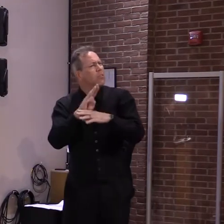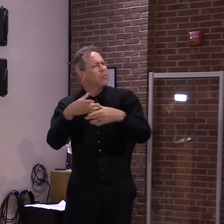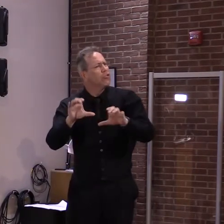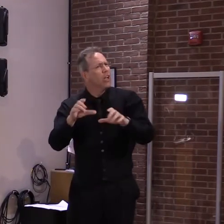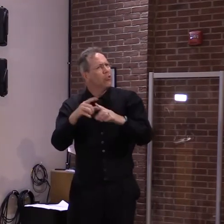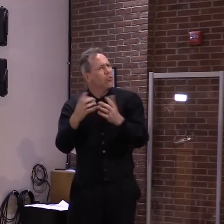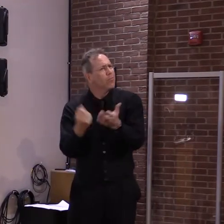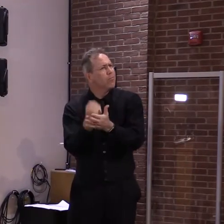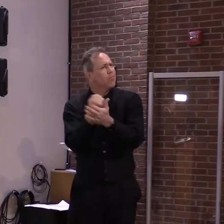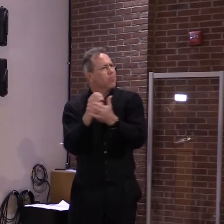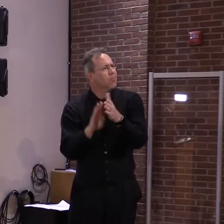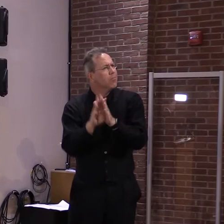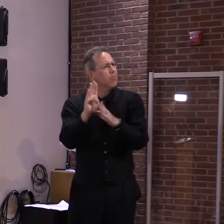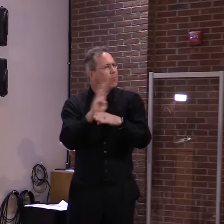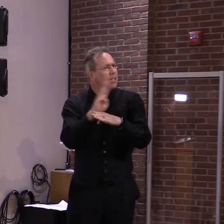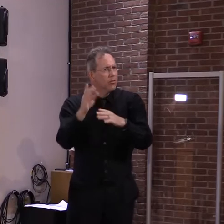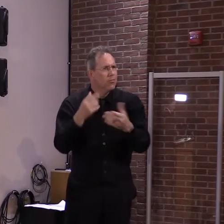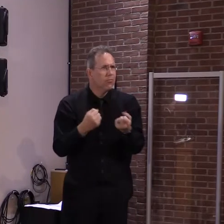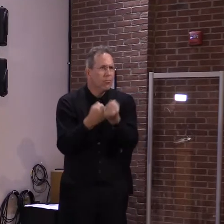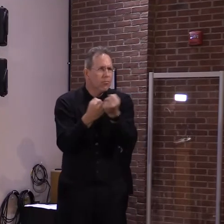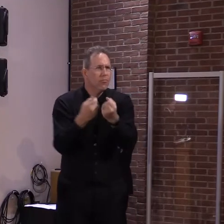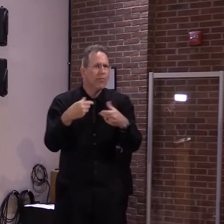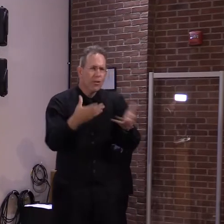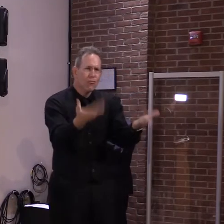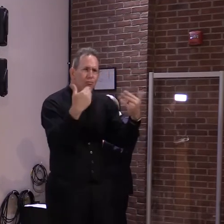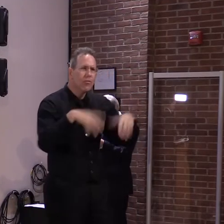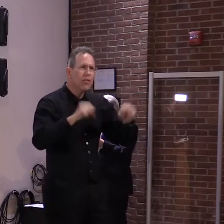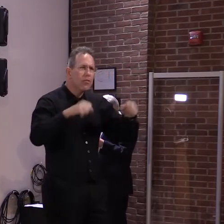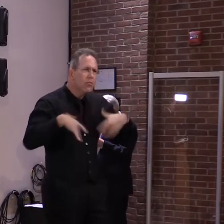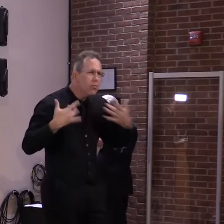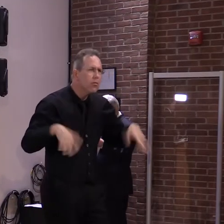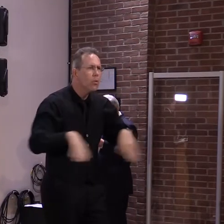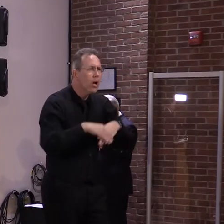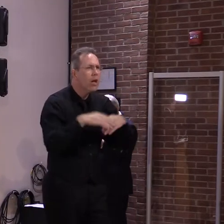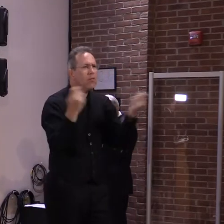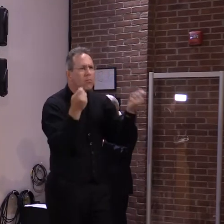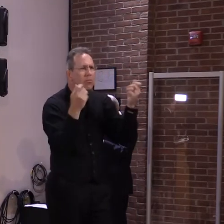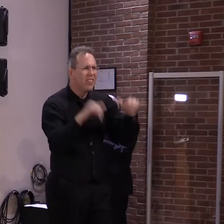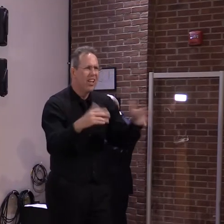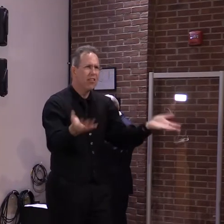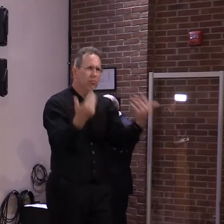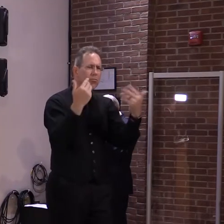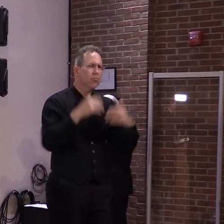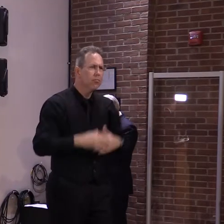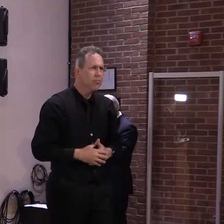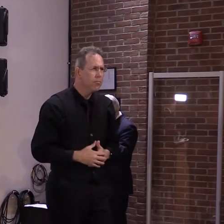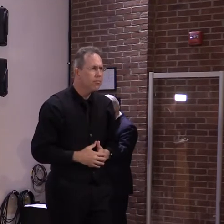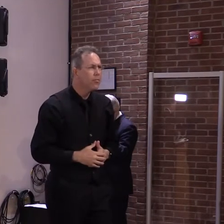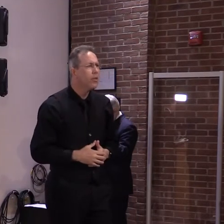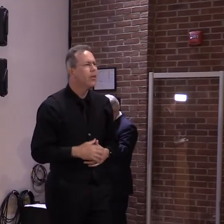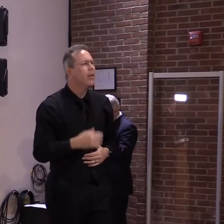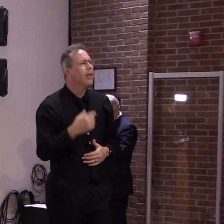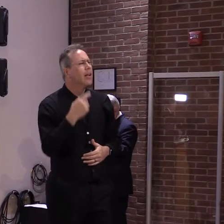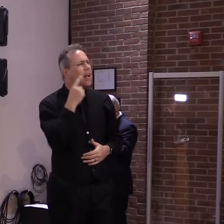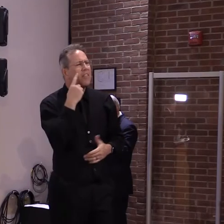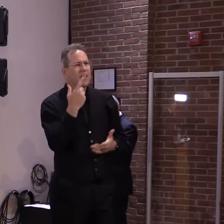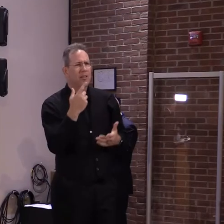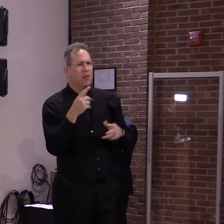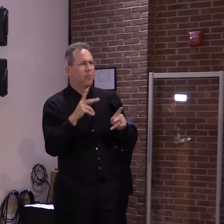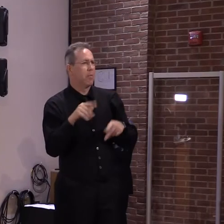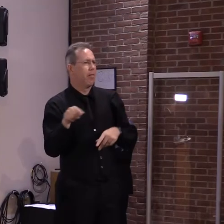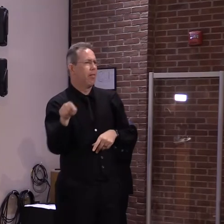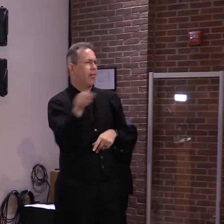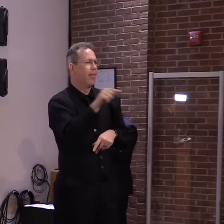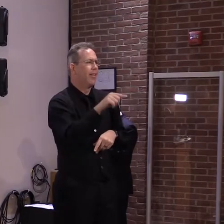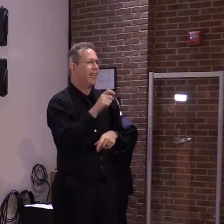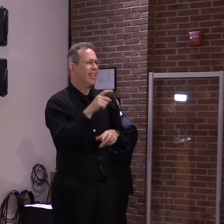others. You know, if they feel crowded, if it feels uncomfortable, just back up a bit, make some space, and as long as businesses are providing that